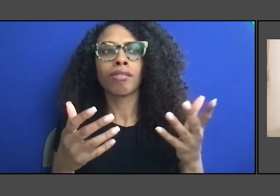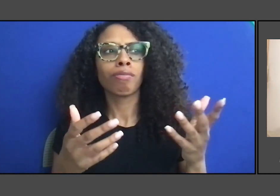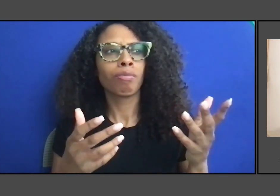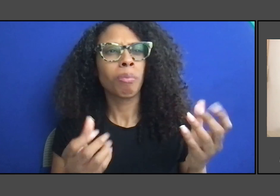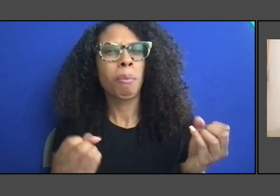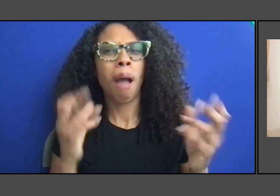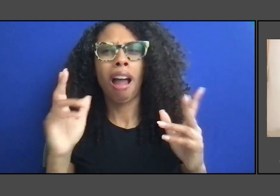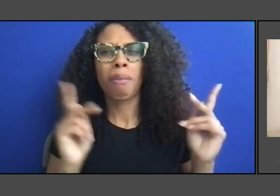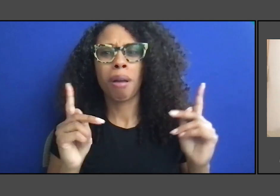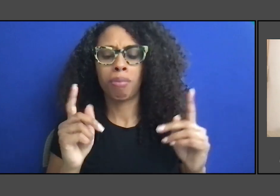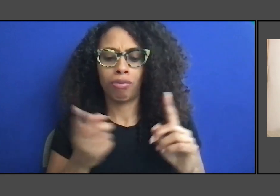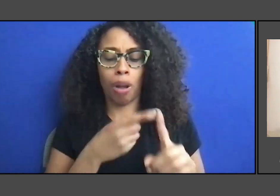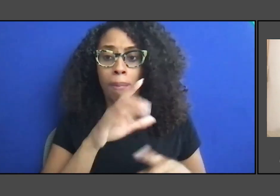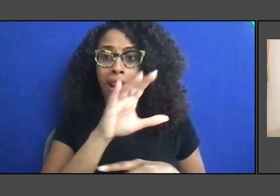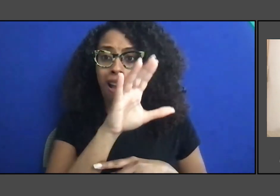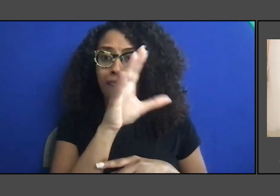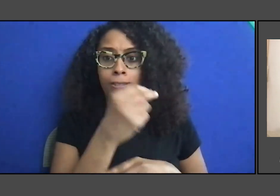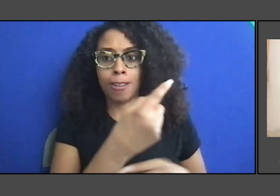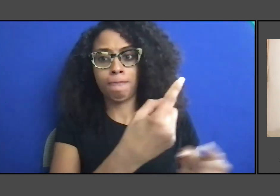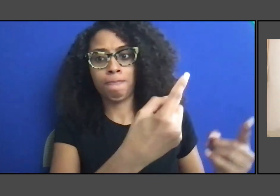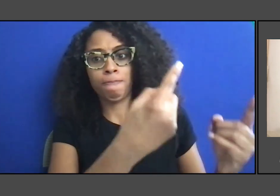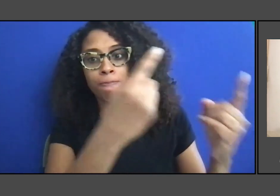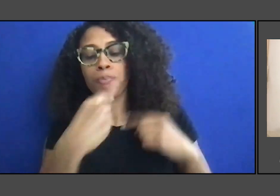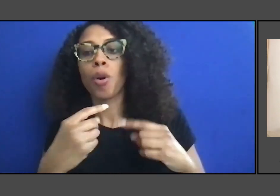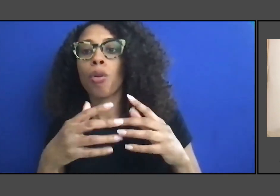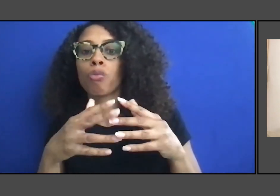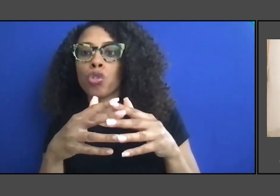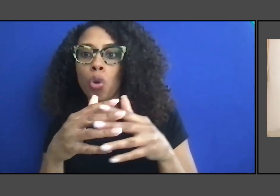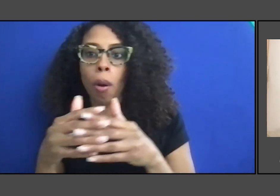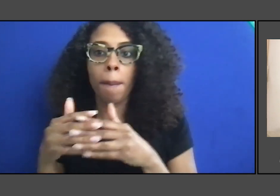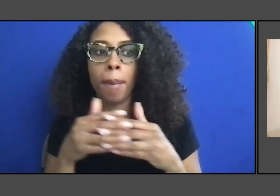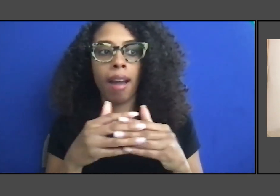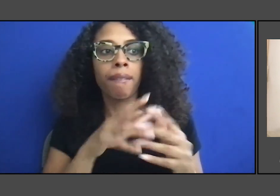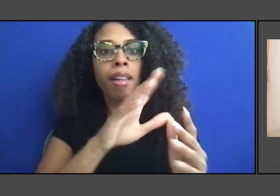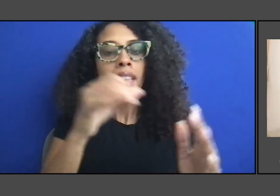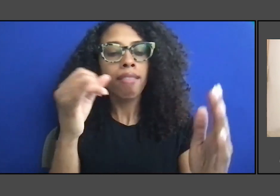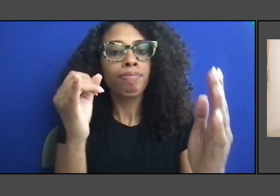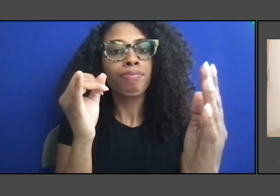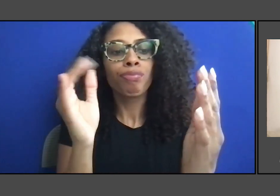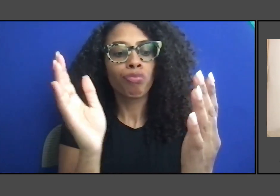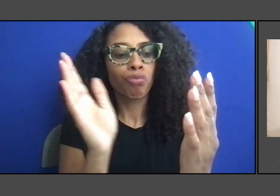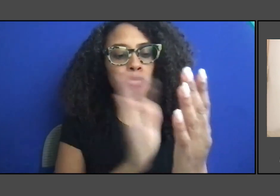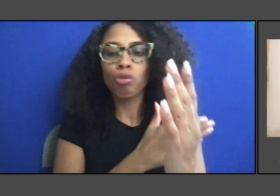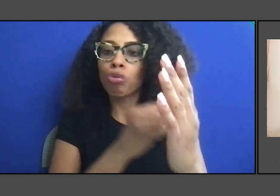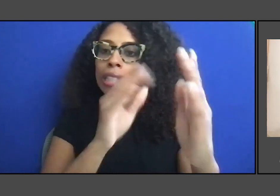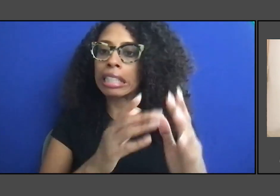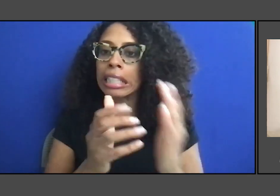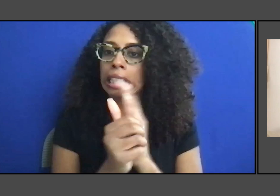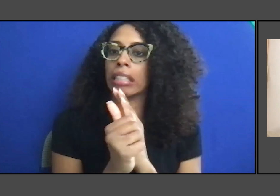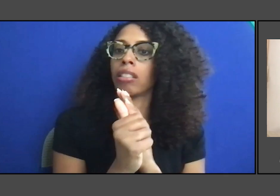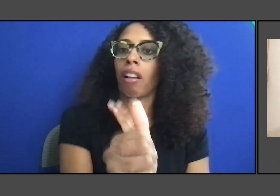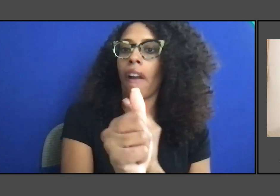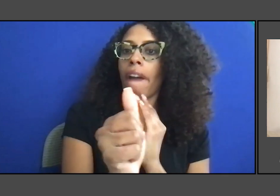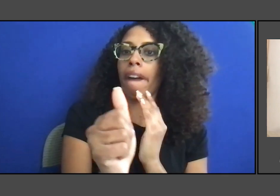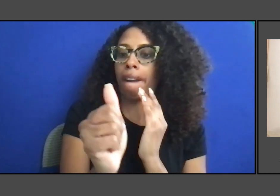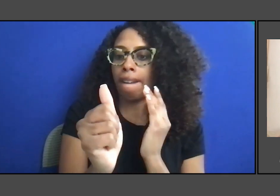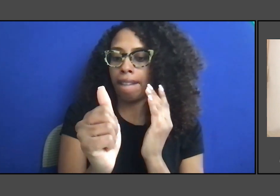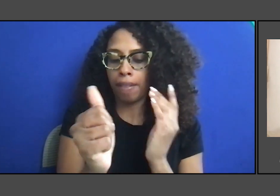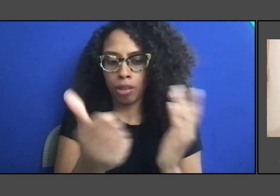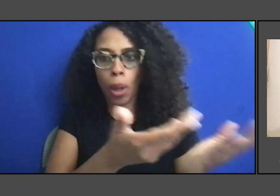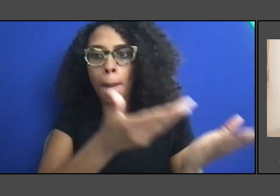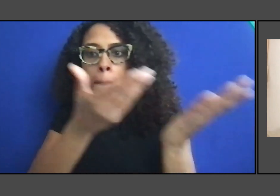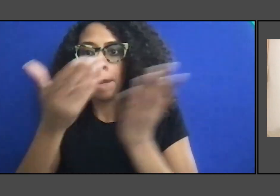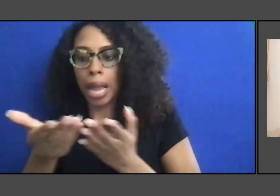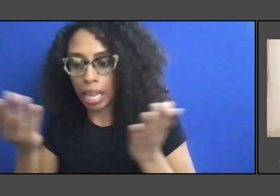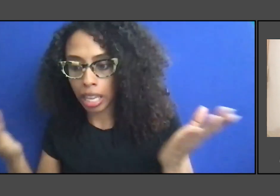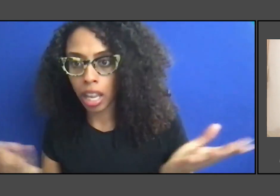their tremendous musical traditions and created a number of musical traditions here when they were confronted with the